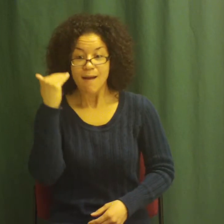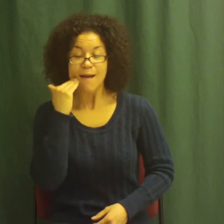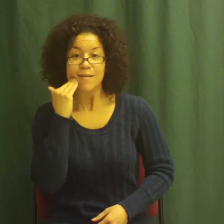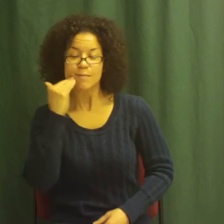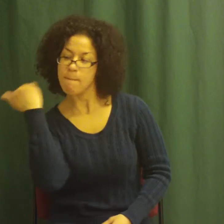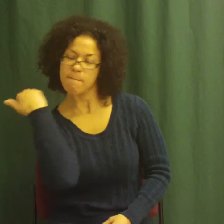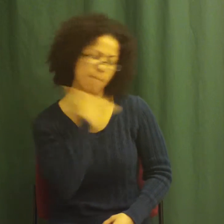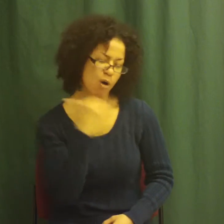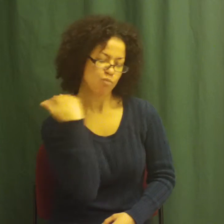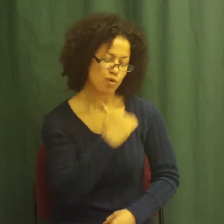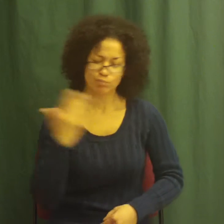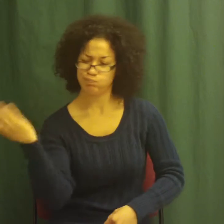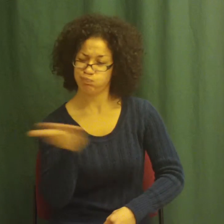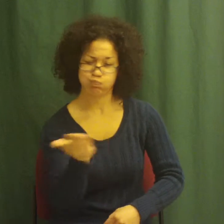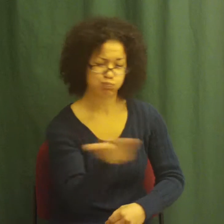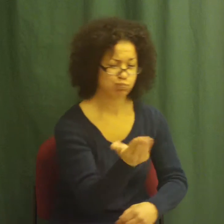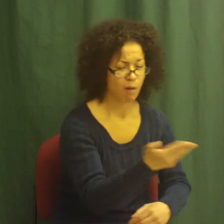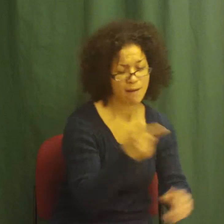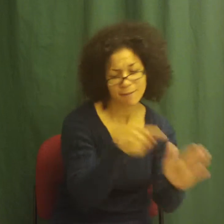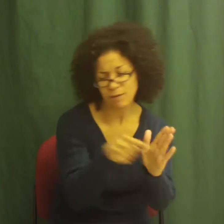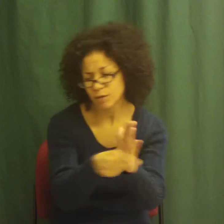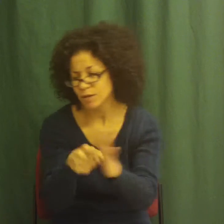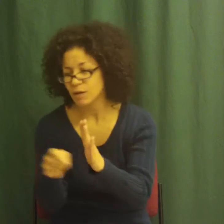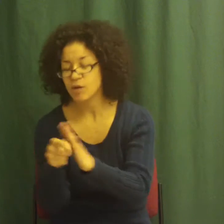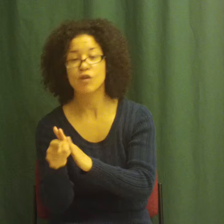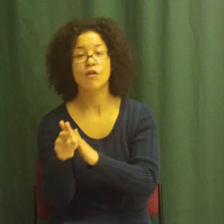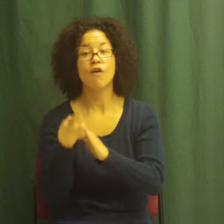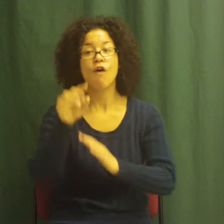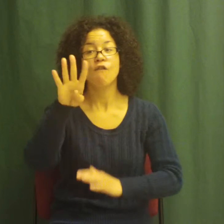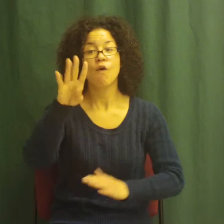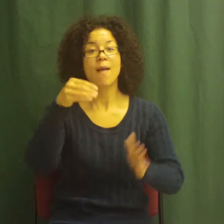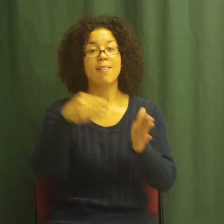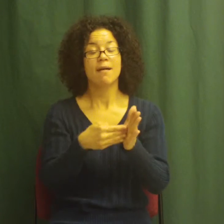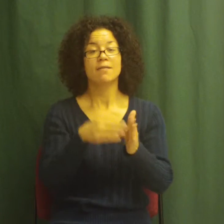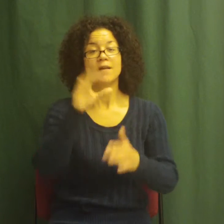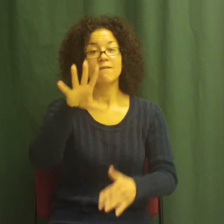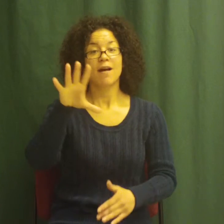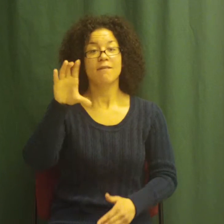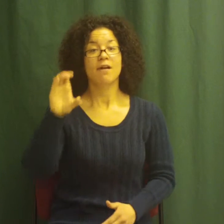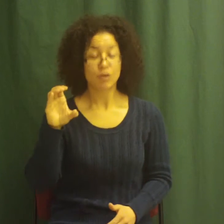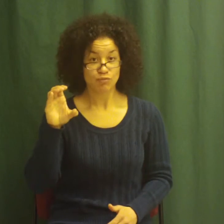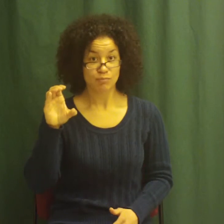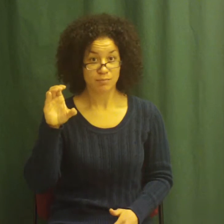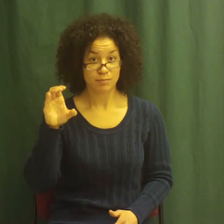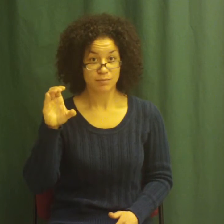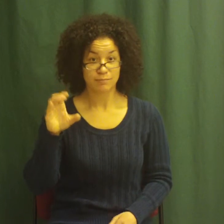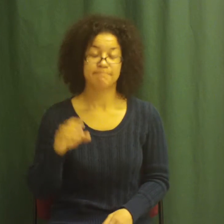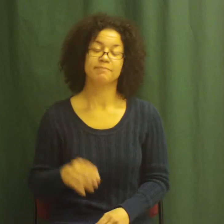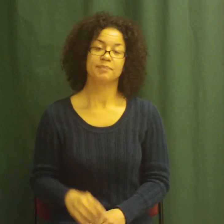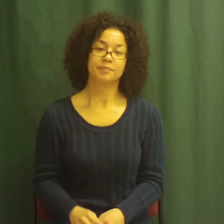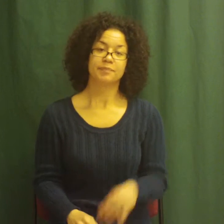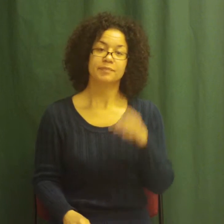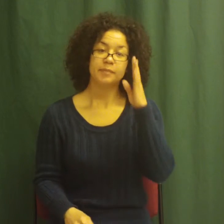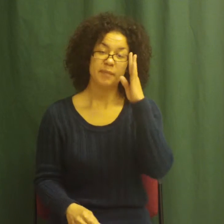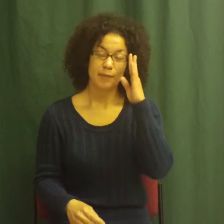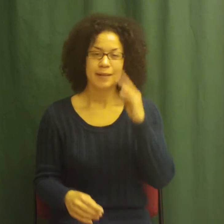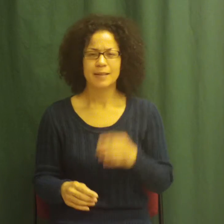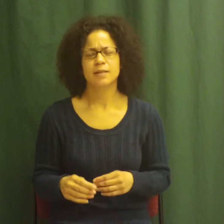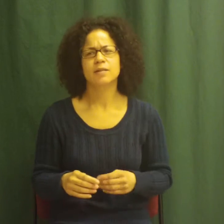Saxons. What really made the Vikings different was the fact that they seemed to take special care